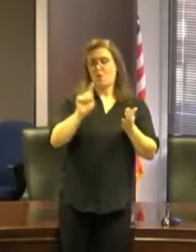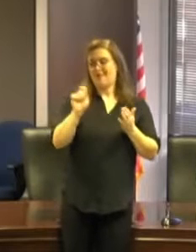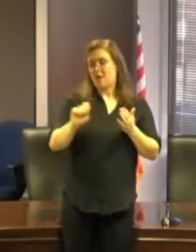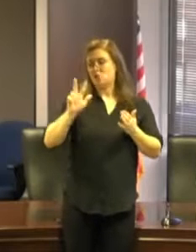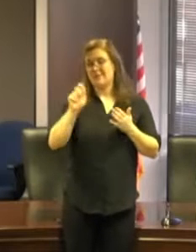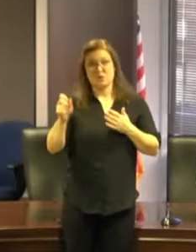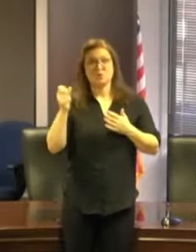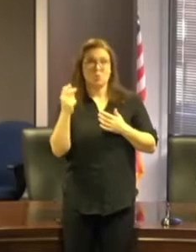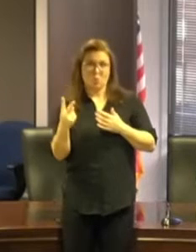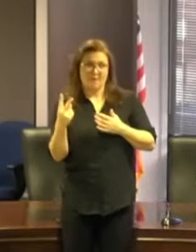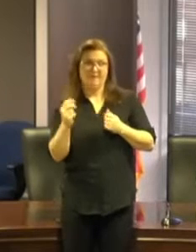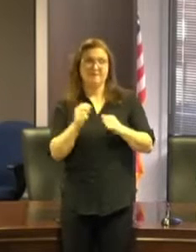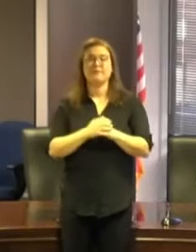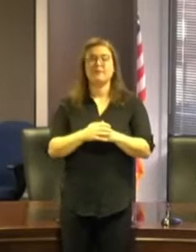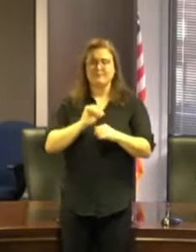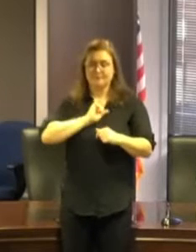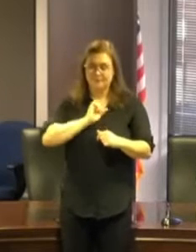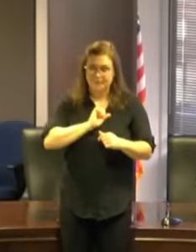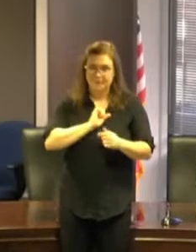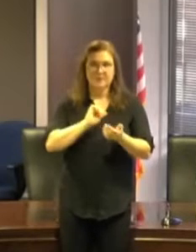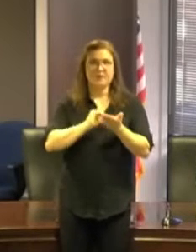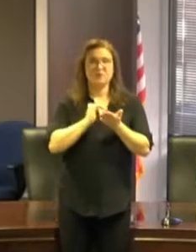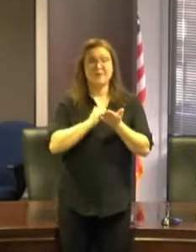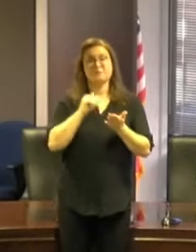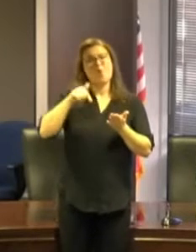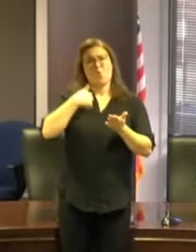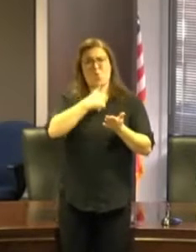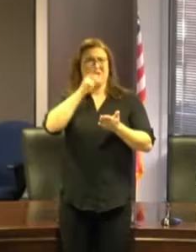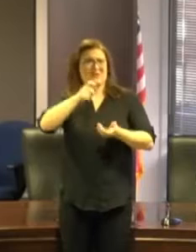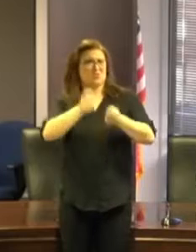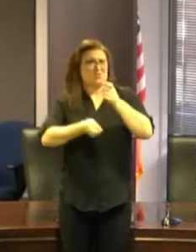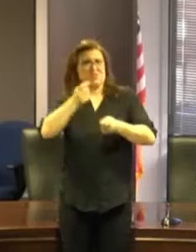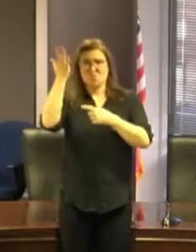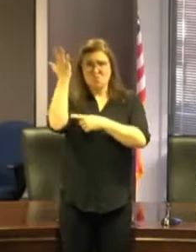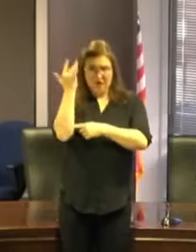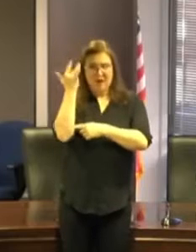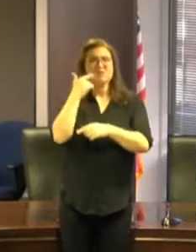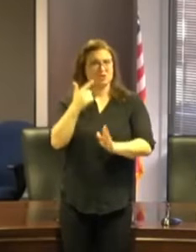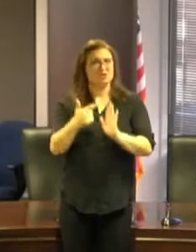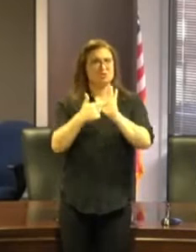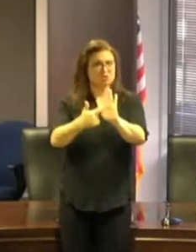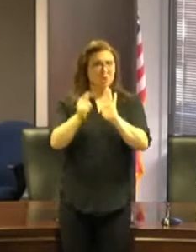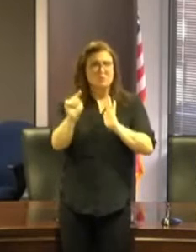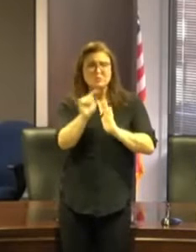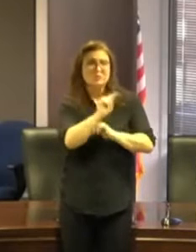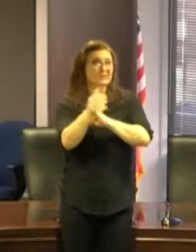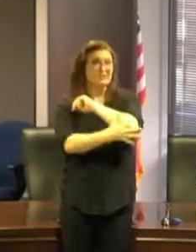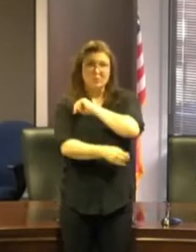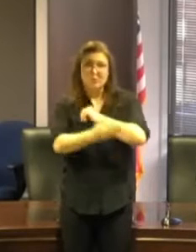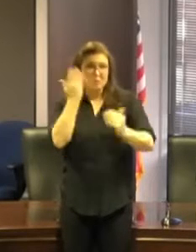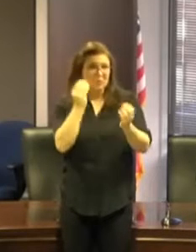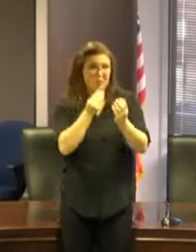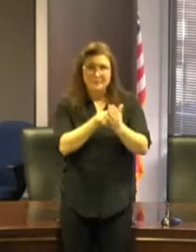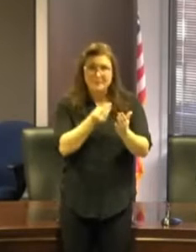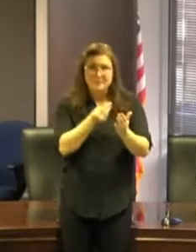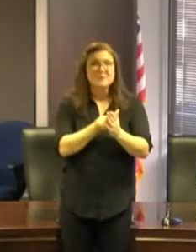111-3-12. This change is necessary to reflect that hospital care for the indigent is subject to regulations